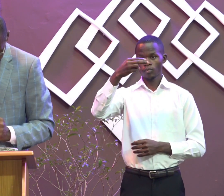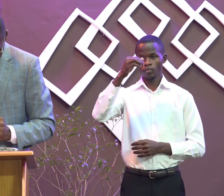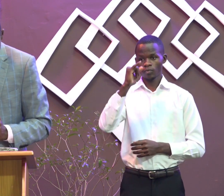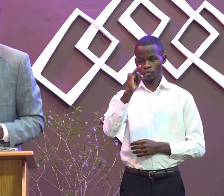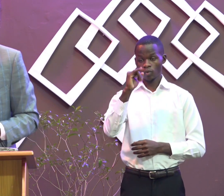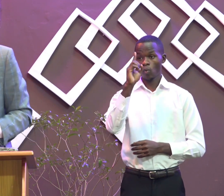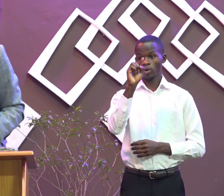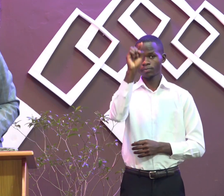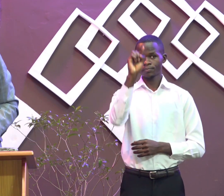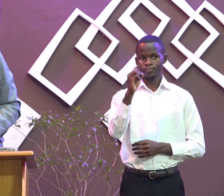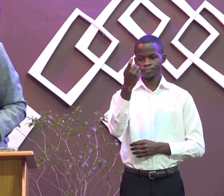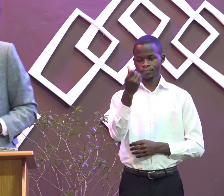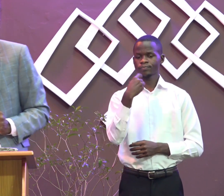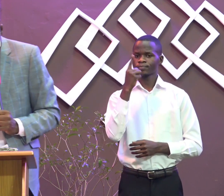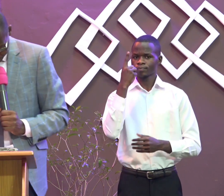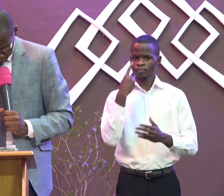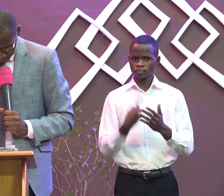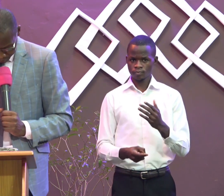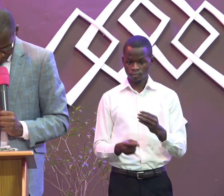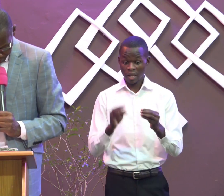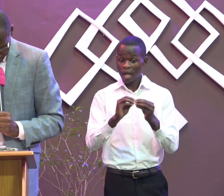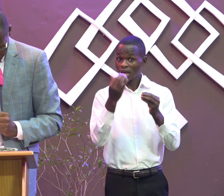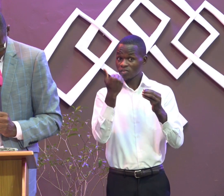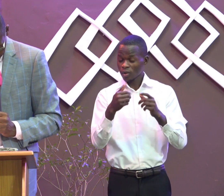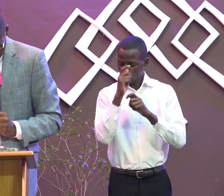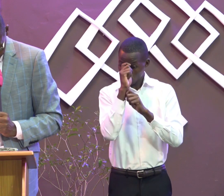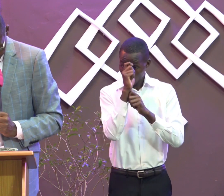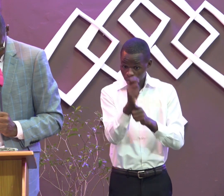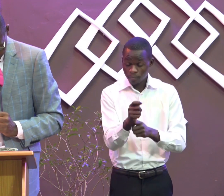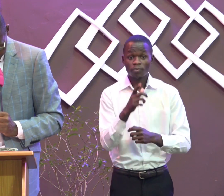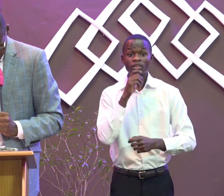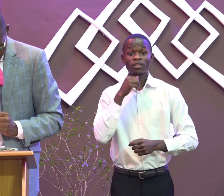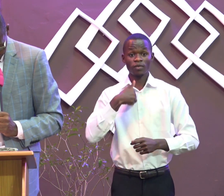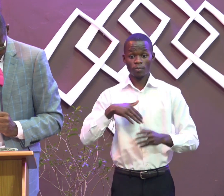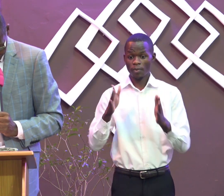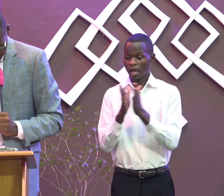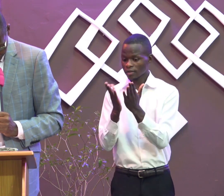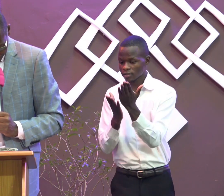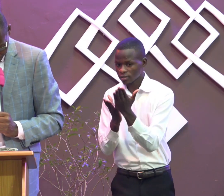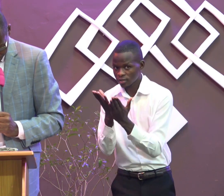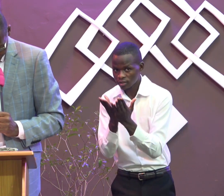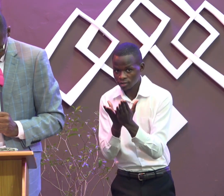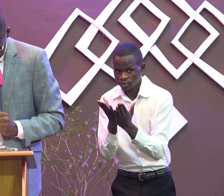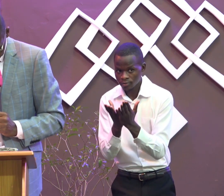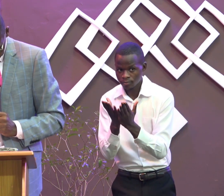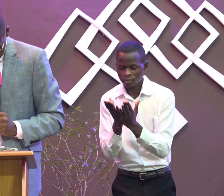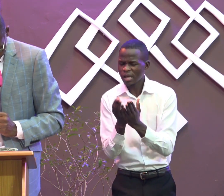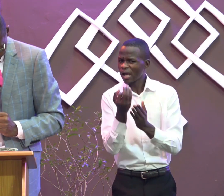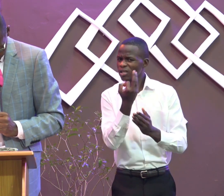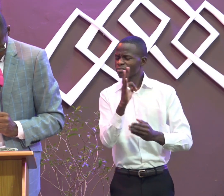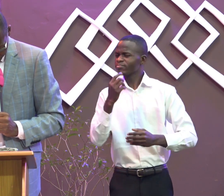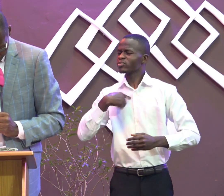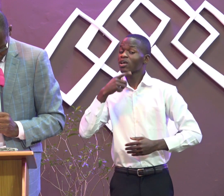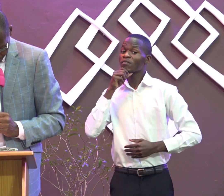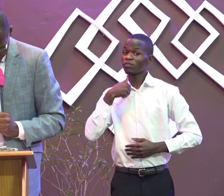6. It says, a son honors his father and a servant his master. If then I am a